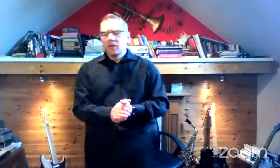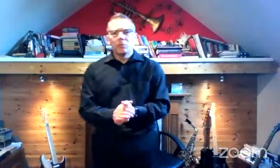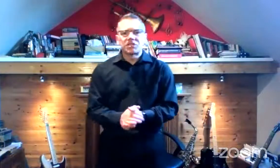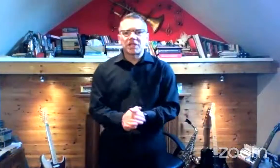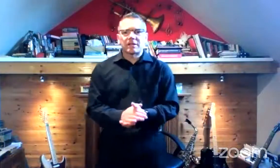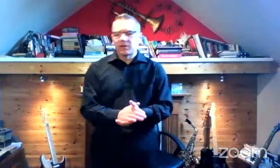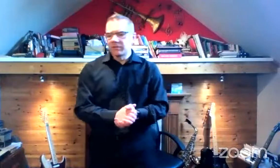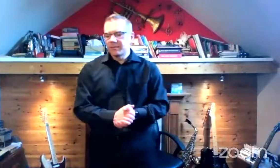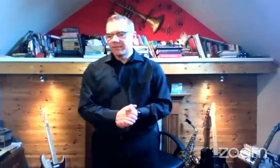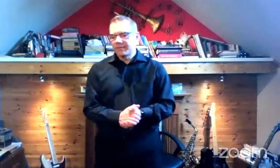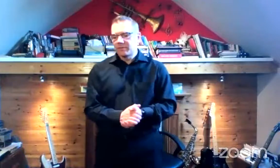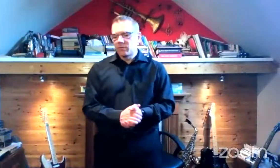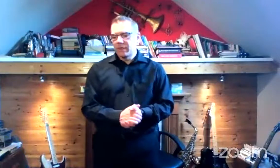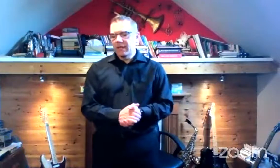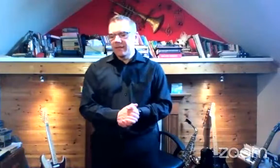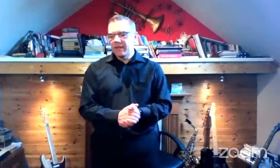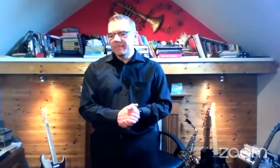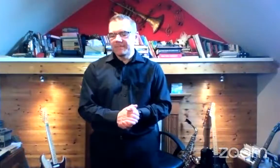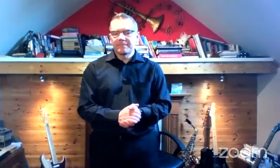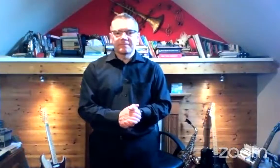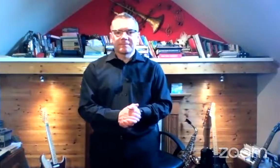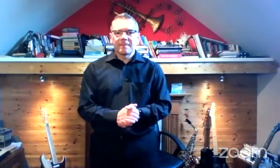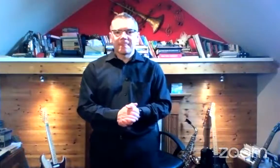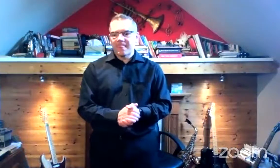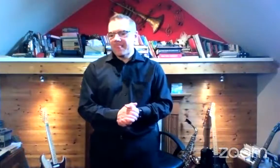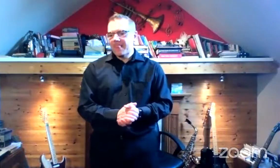Not much to get through. We're nearly there.